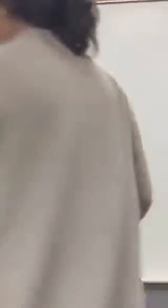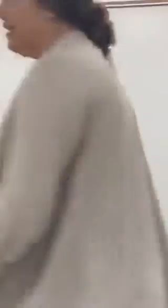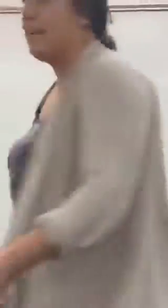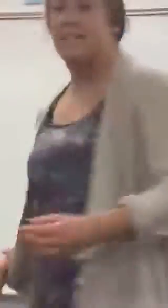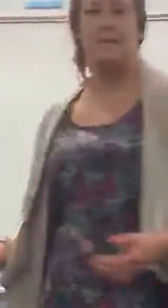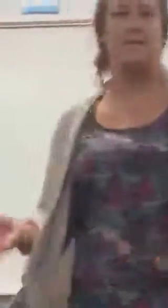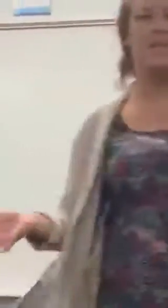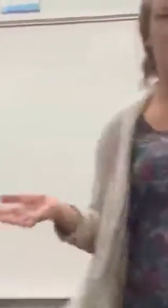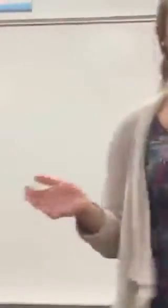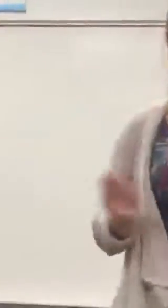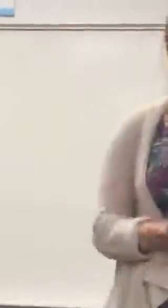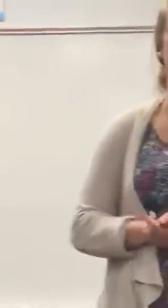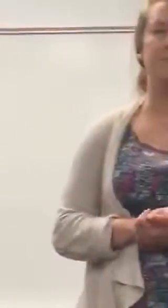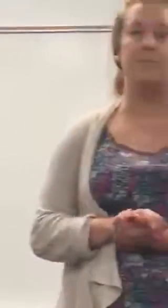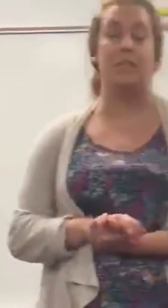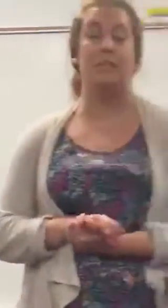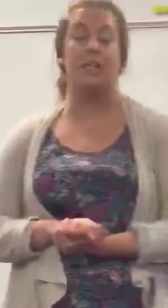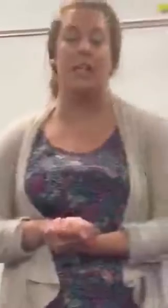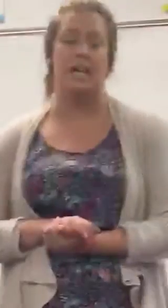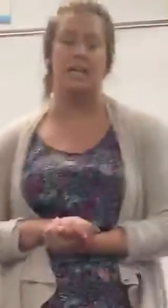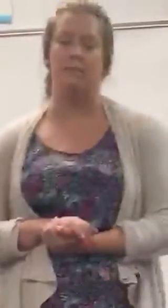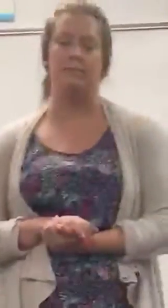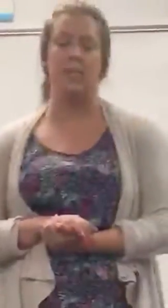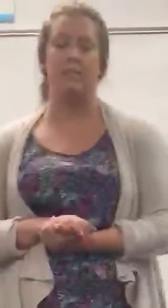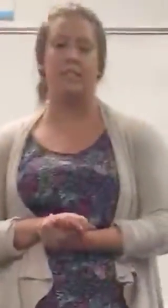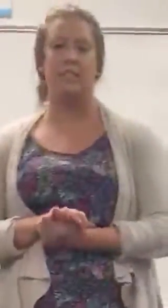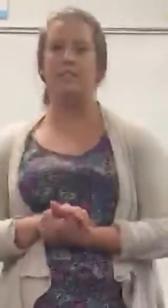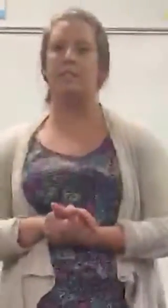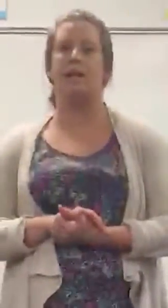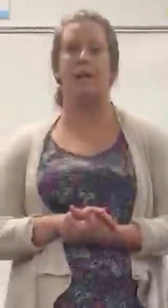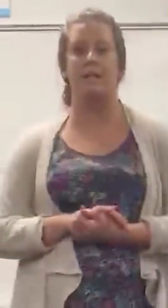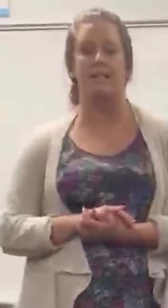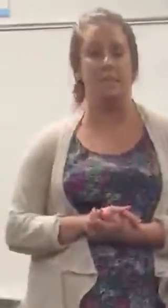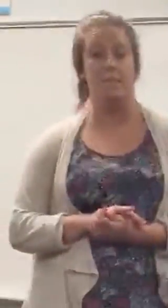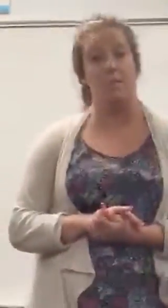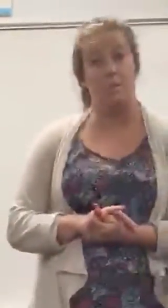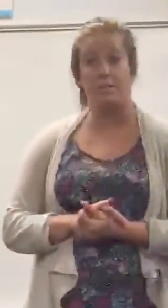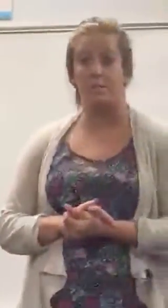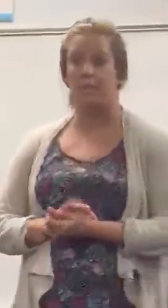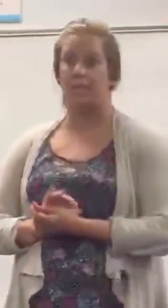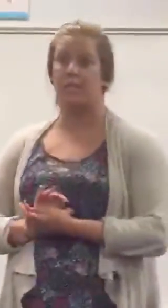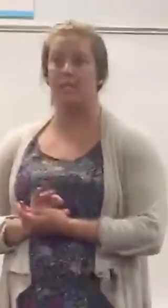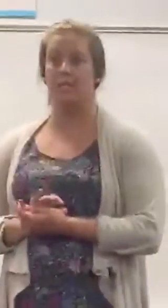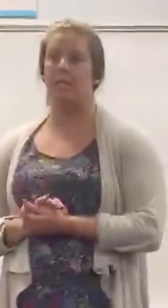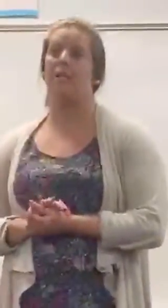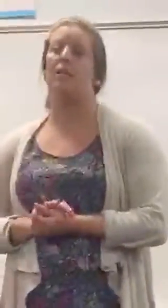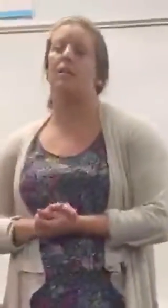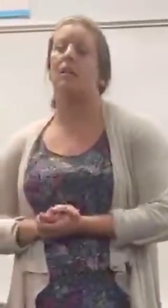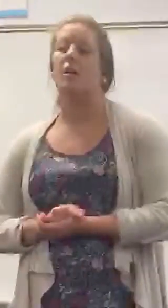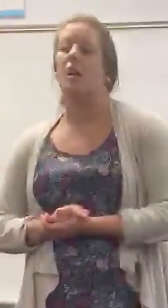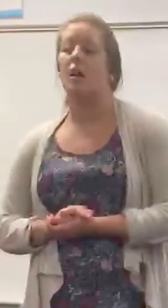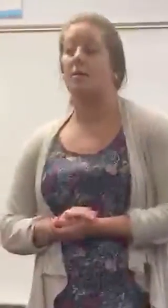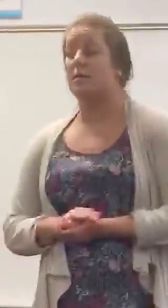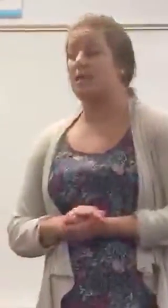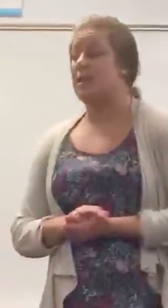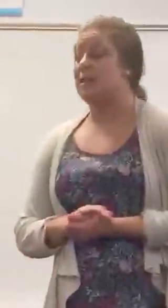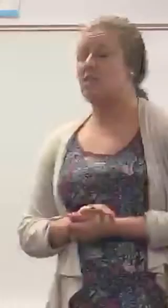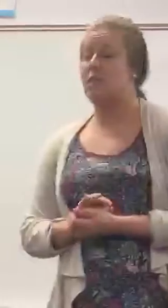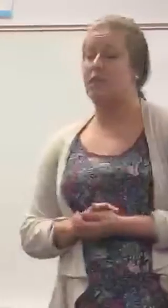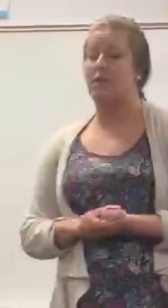Okay, as I was walking around, I heard some really great conversations going on. Some of the main points were really touched on. Some of the things that you really want to